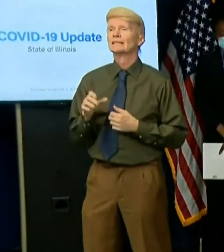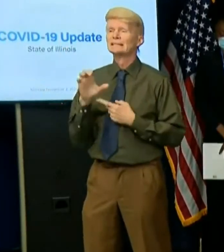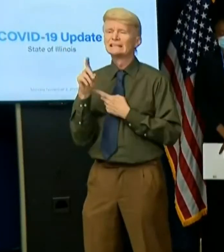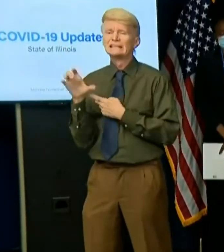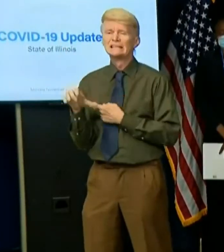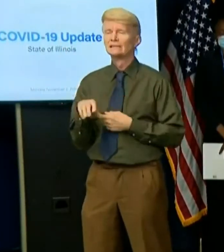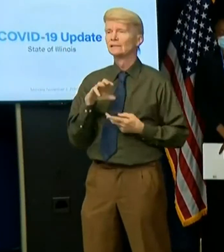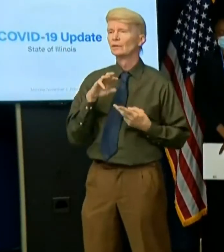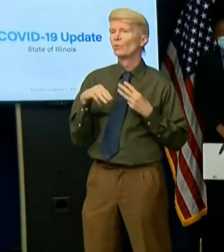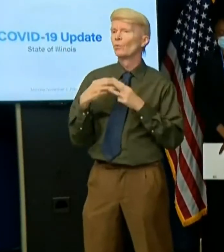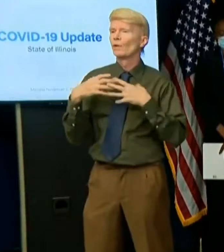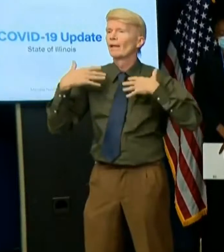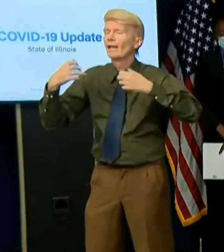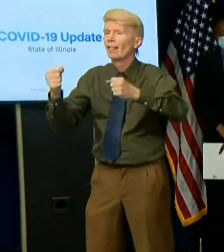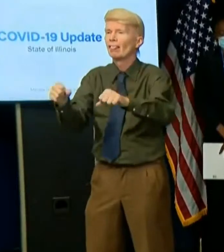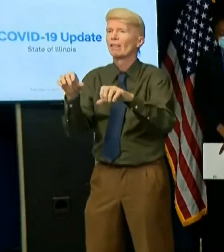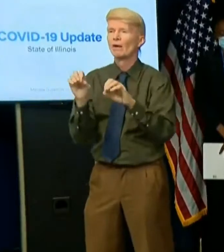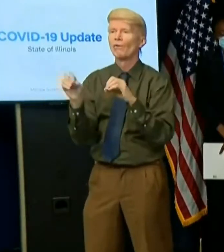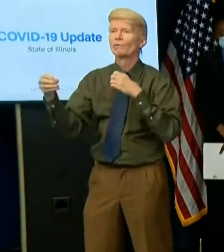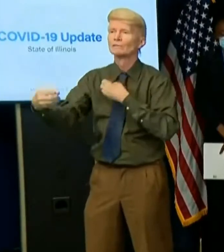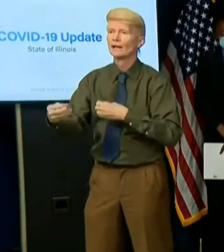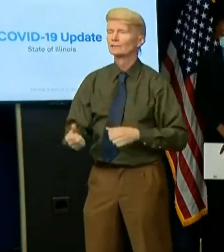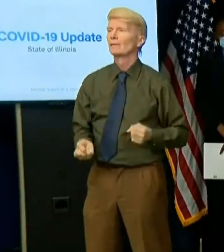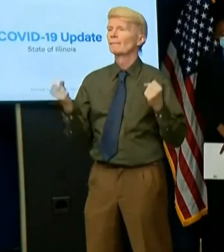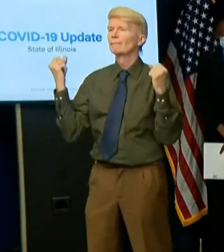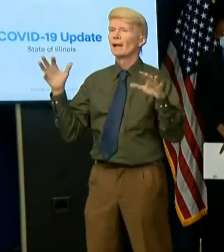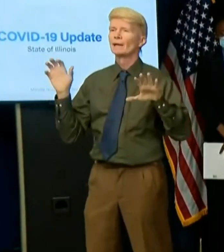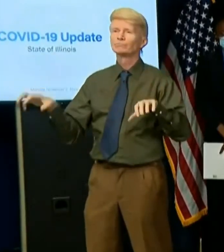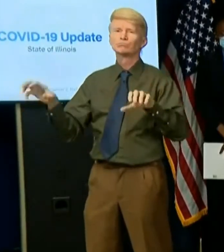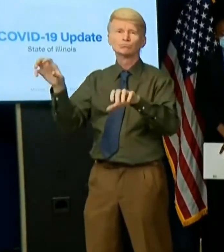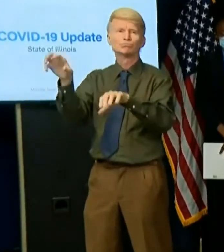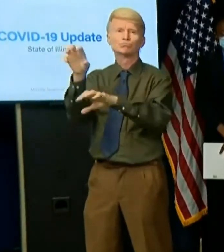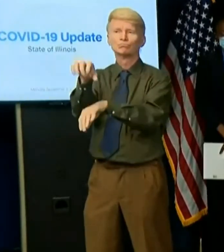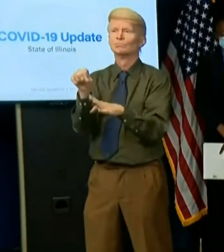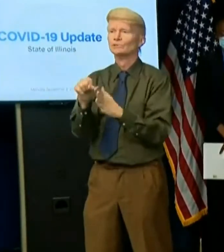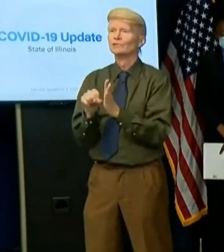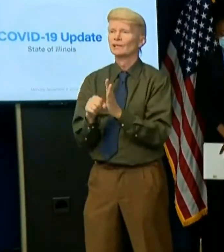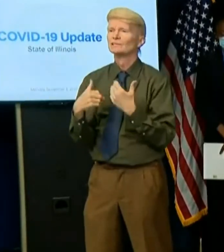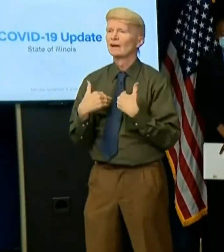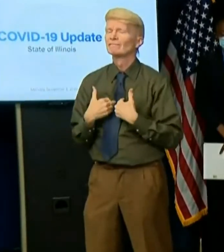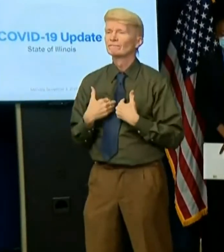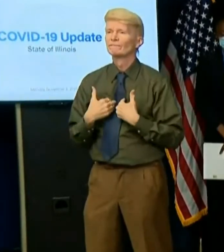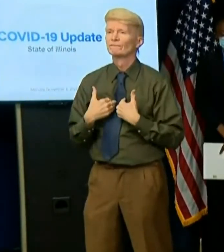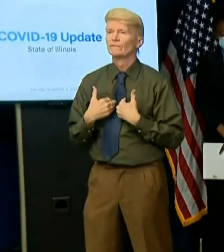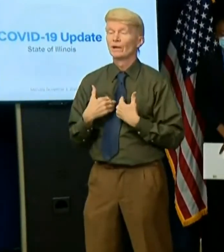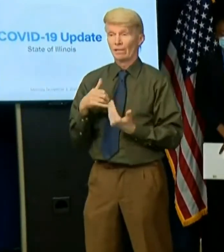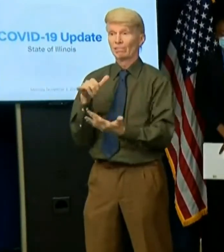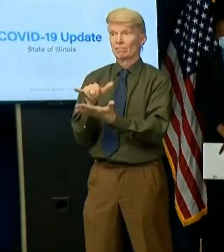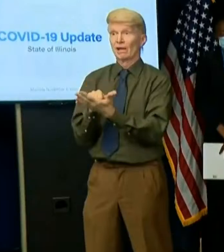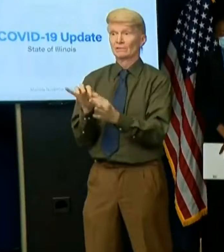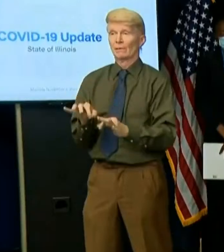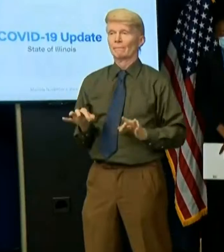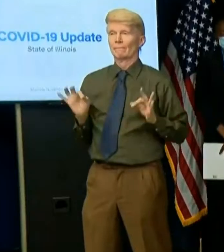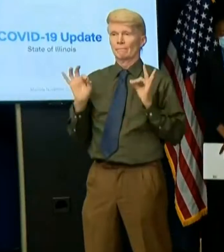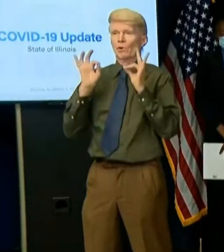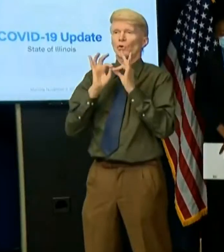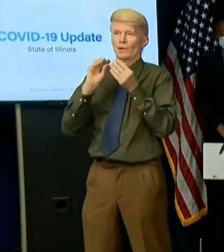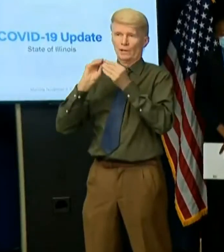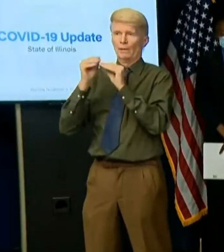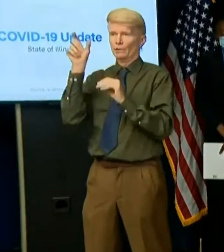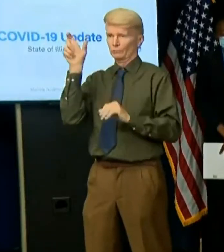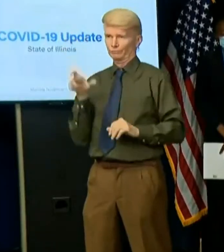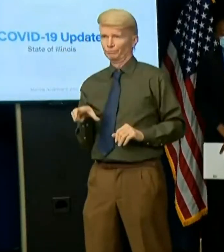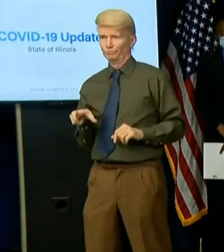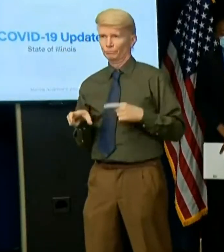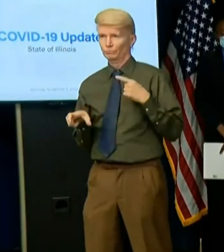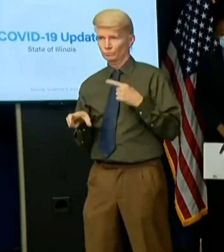the WHO, and really most authorities out there in most other states. So that is a very important one to watch, and of